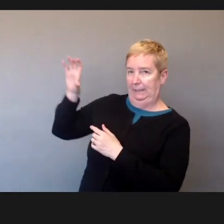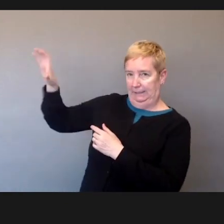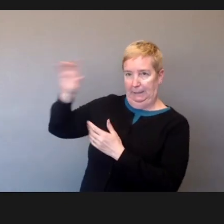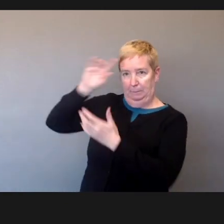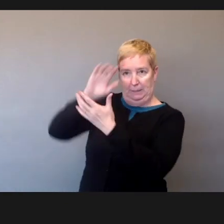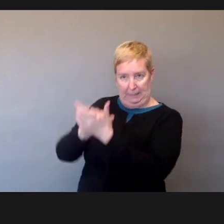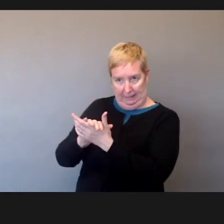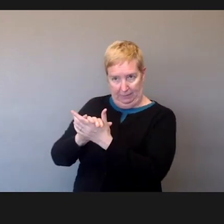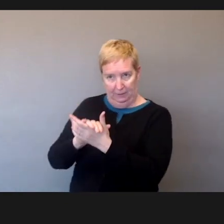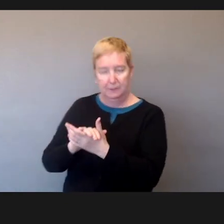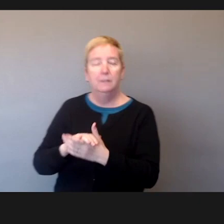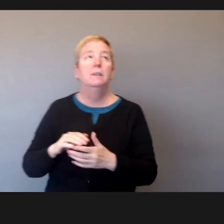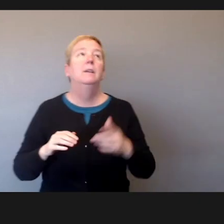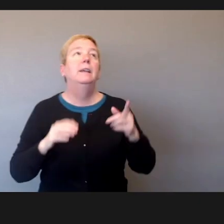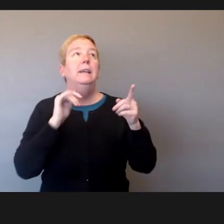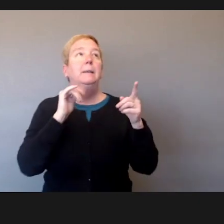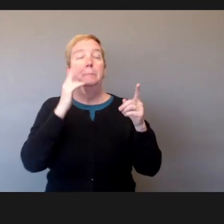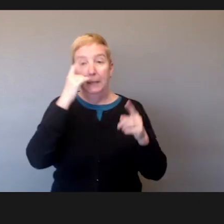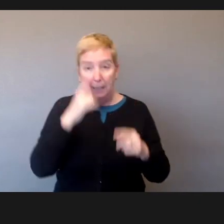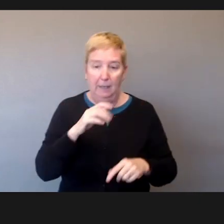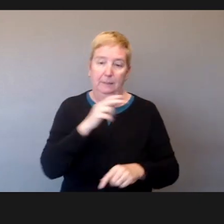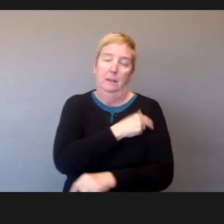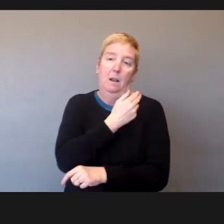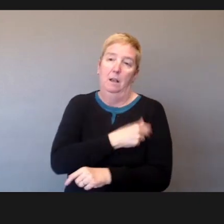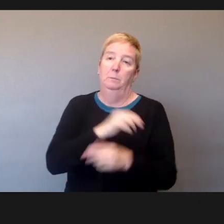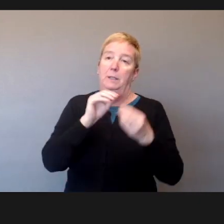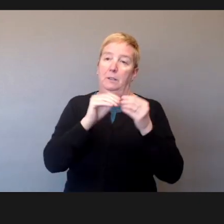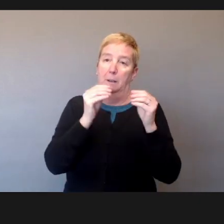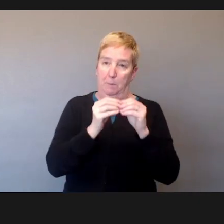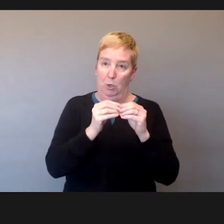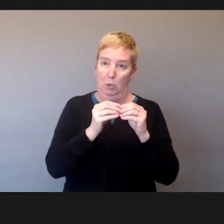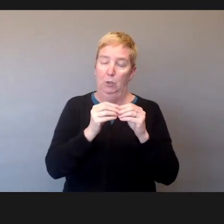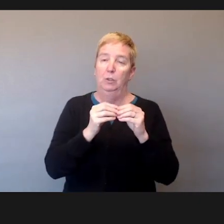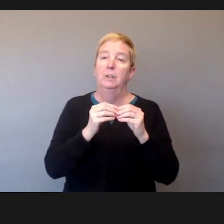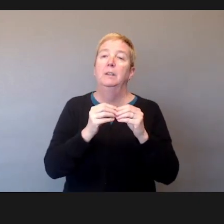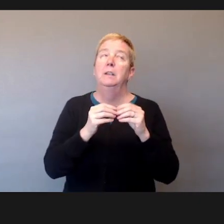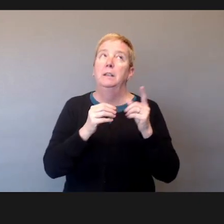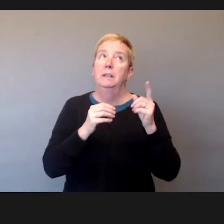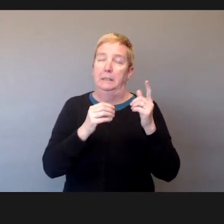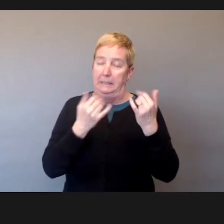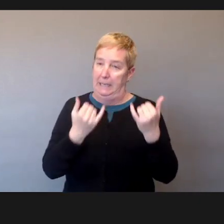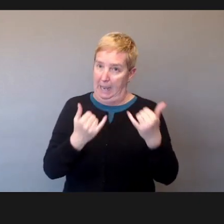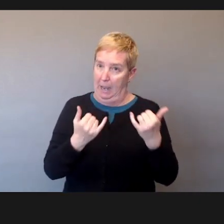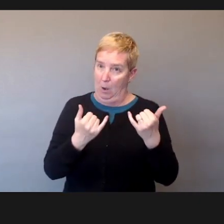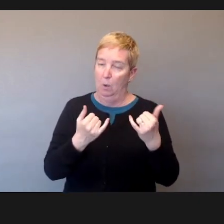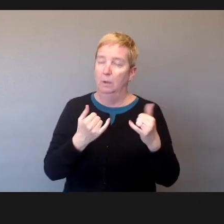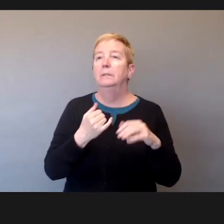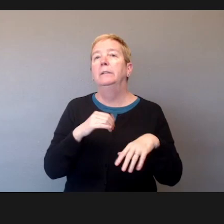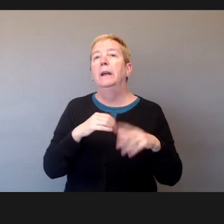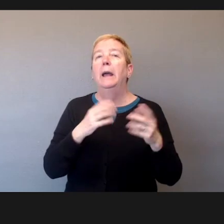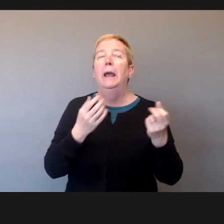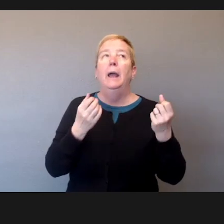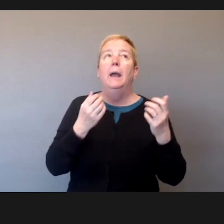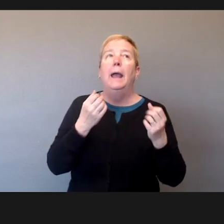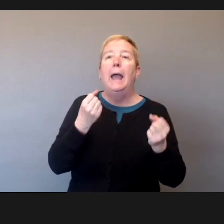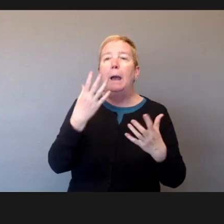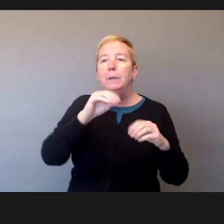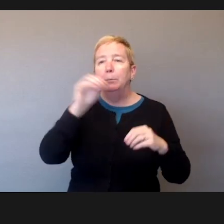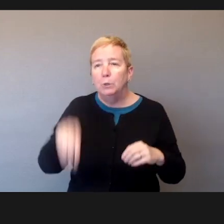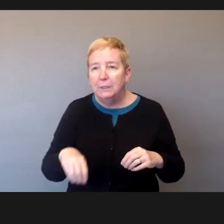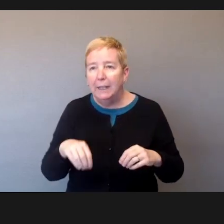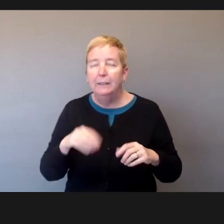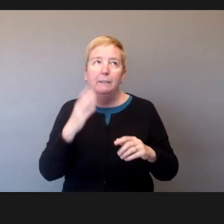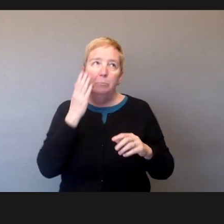with the hospitalizations since the beginning of the pandemic, the number, the percent of beds filled have been